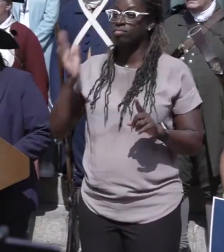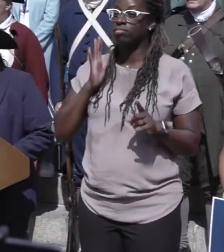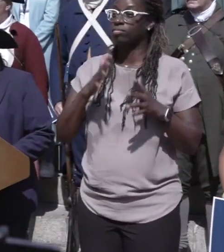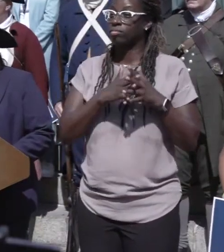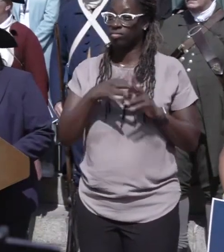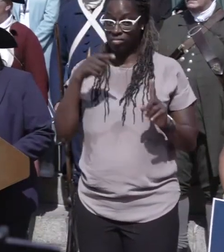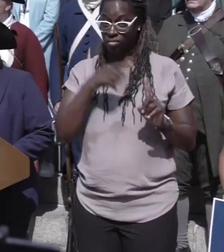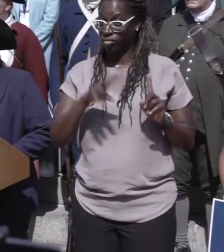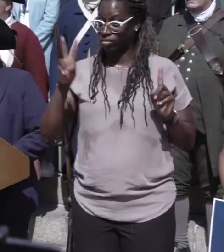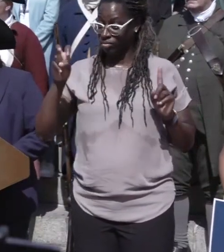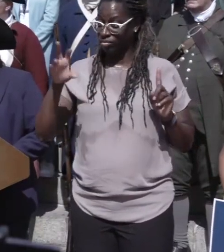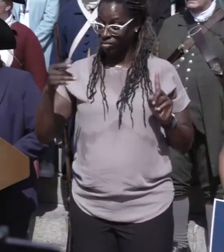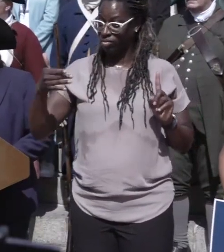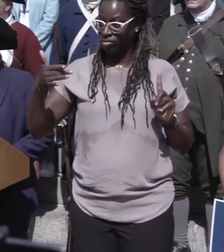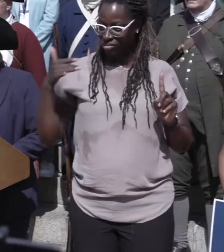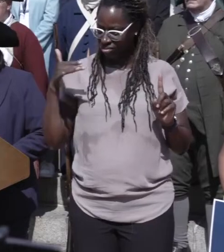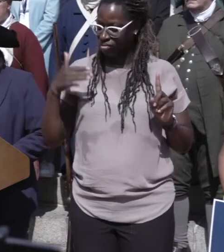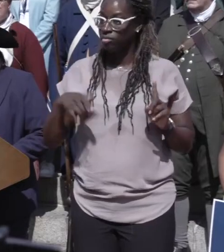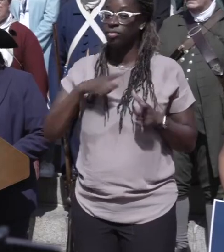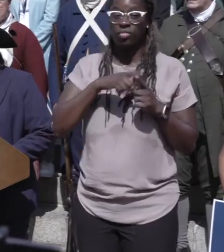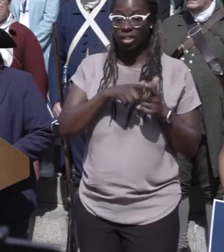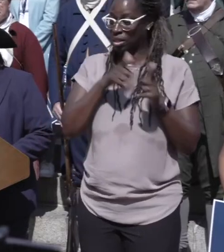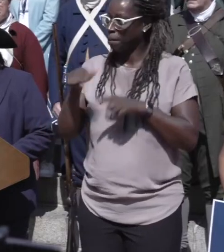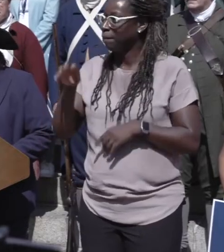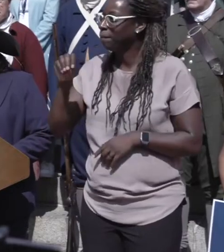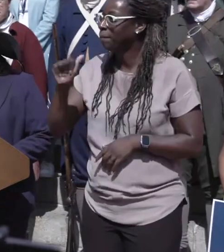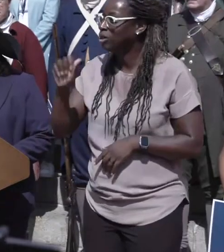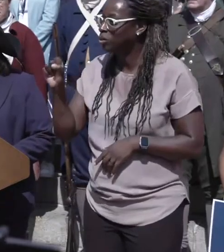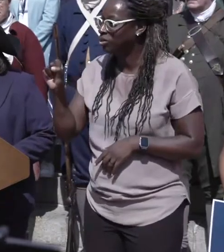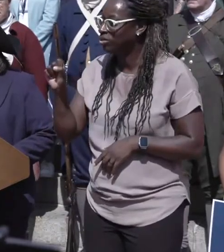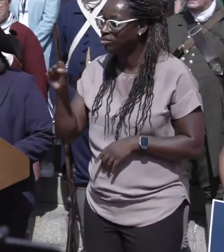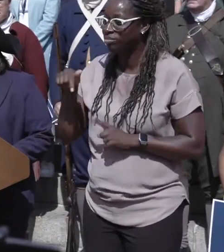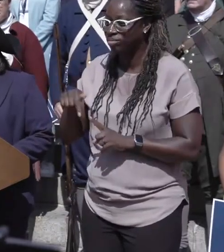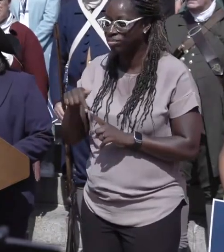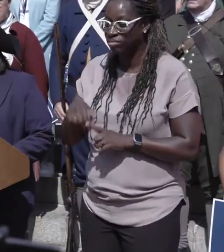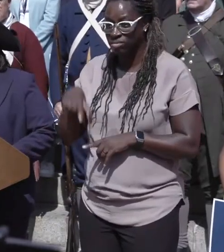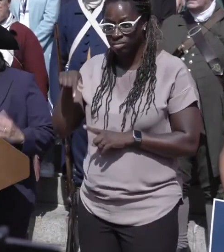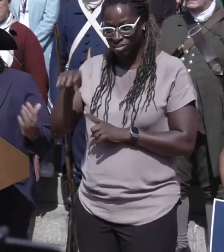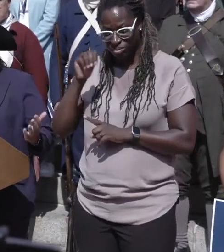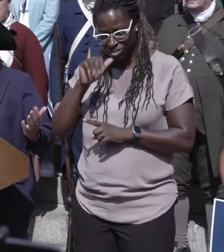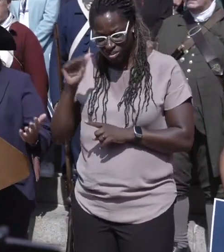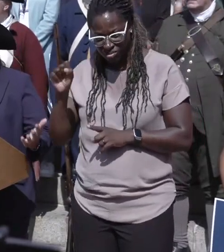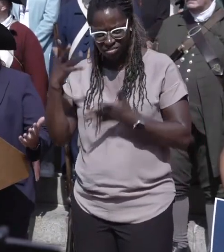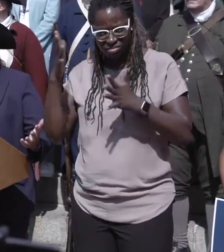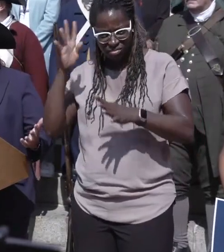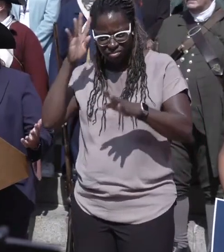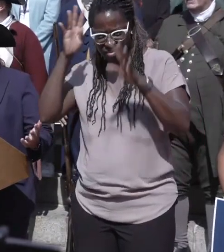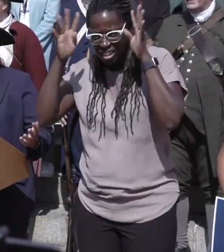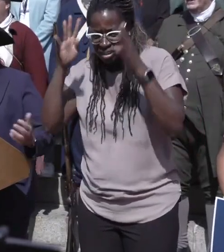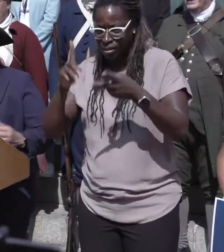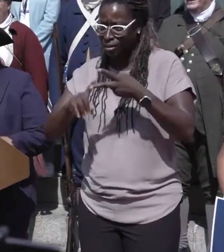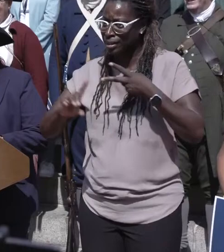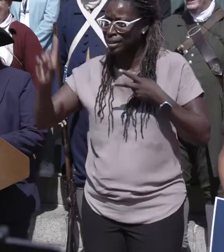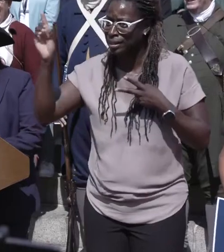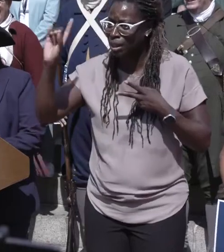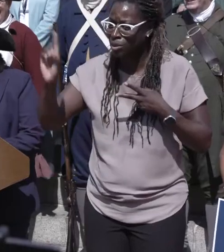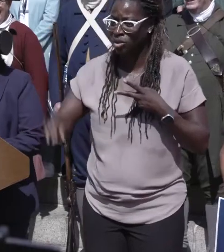many states can say they invented American democracy, marriage equality, and basketball.